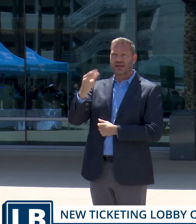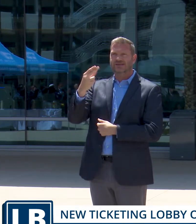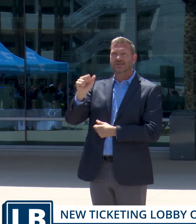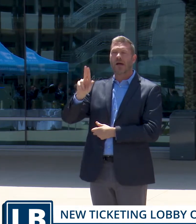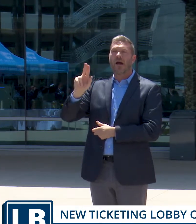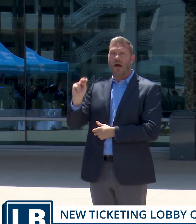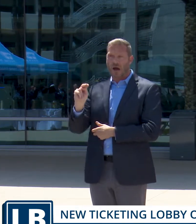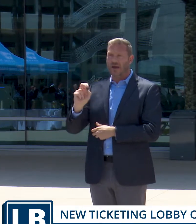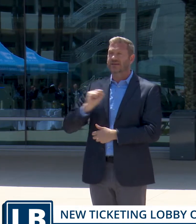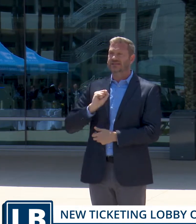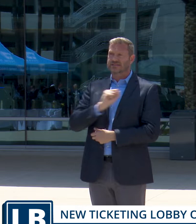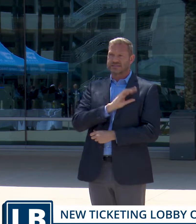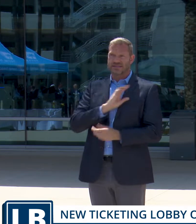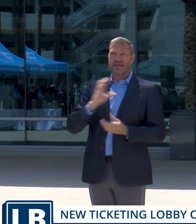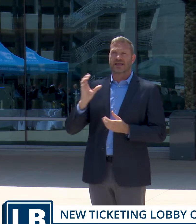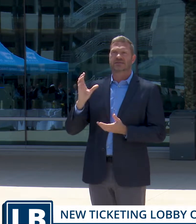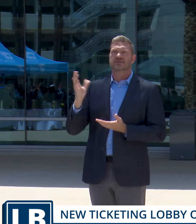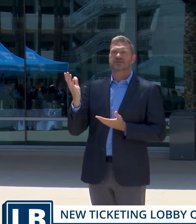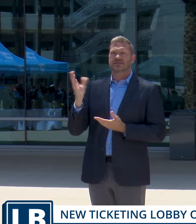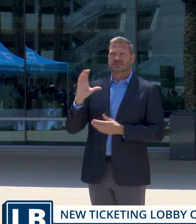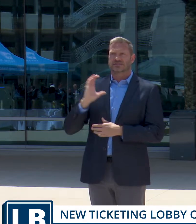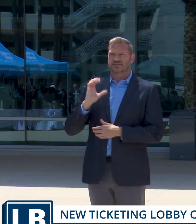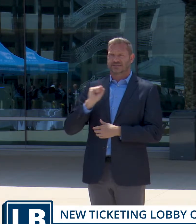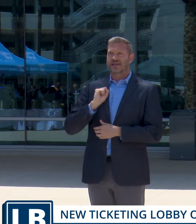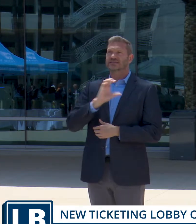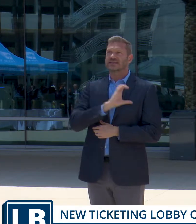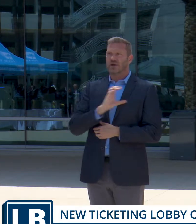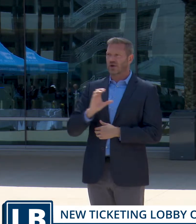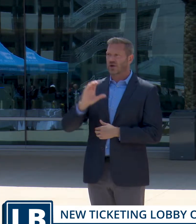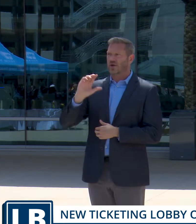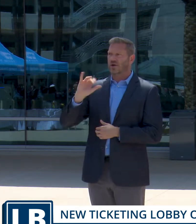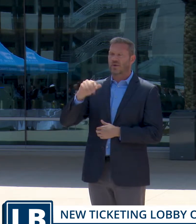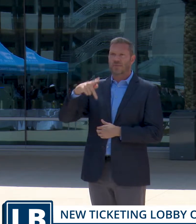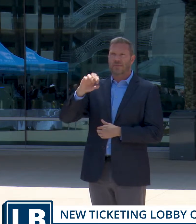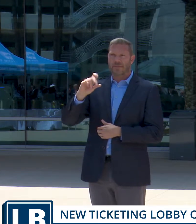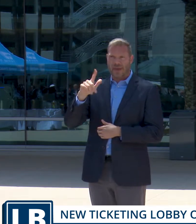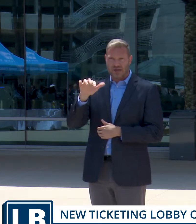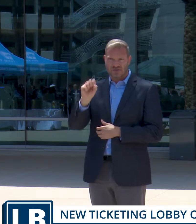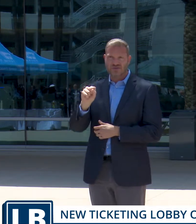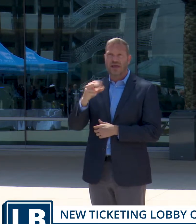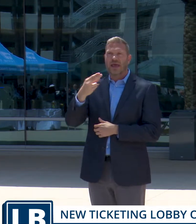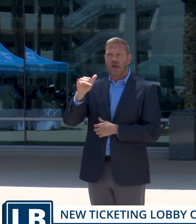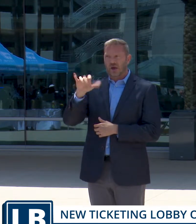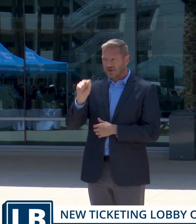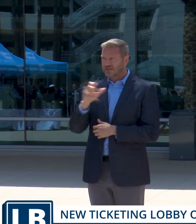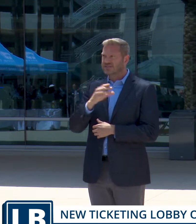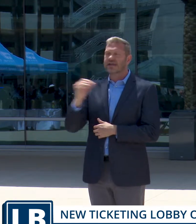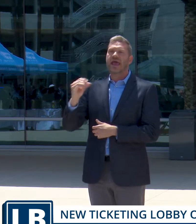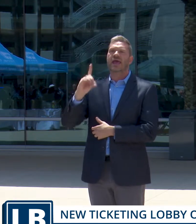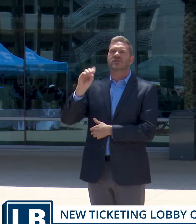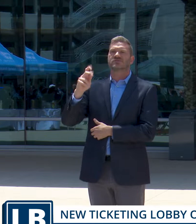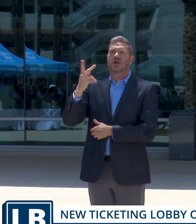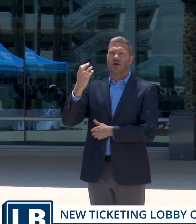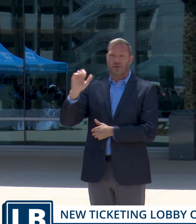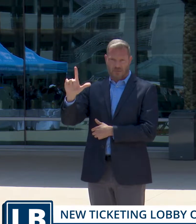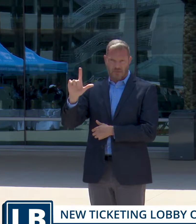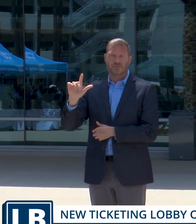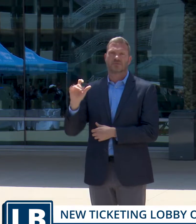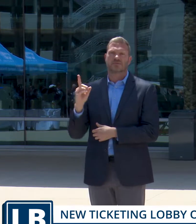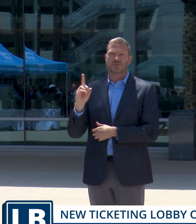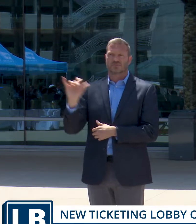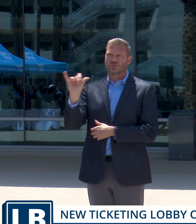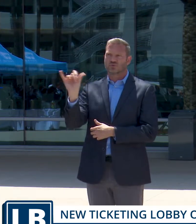State Senator Lena Gonzalez, and Assemblymember Patrick O'Donnell that are all here, and so just thank you to all their support as well.